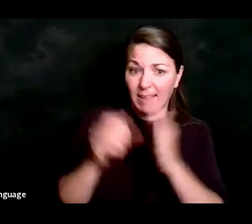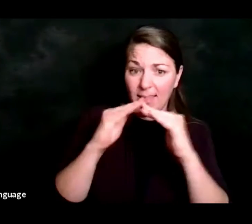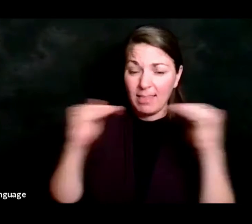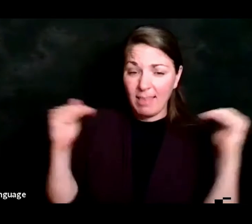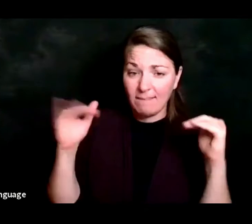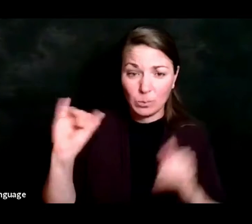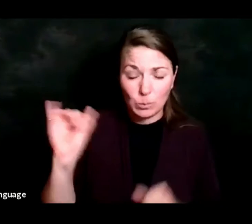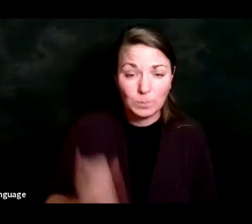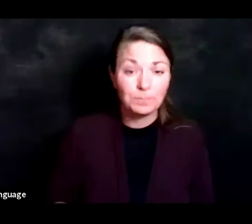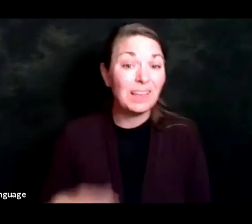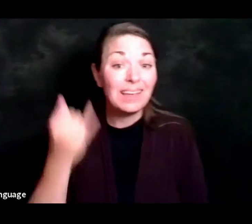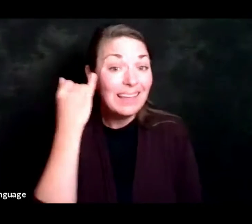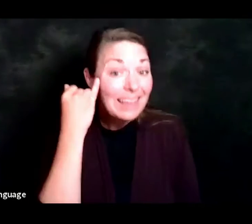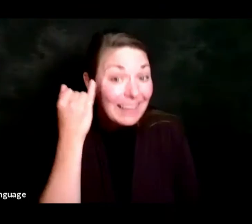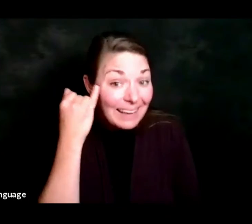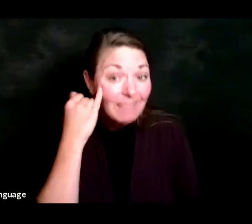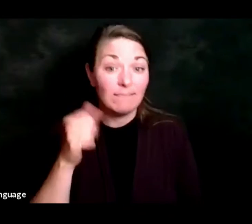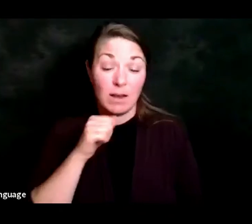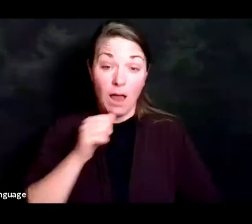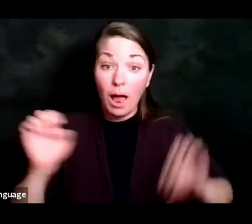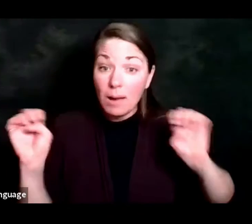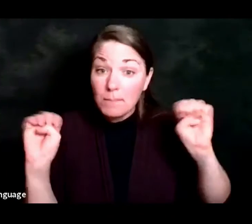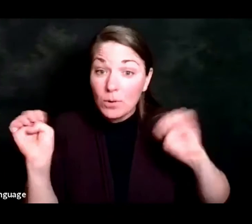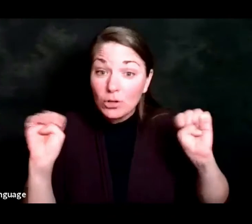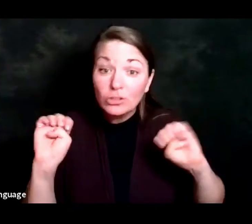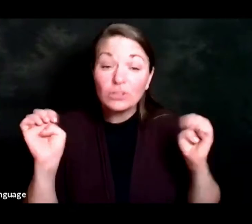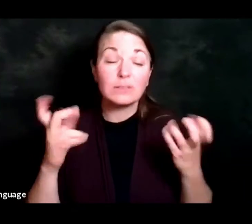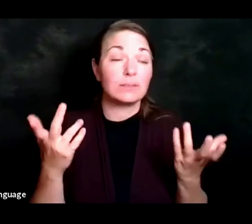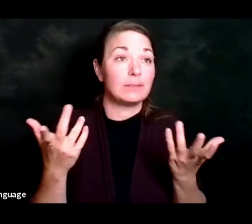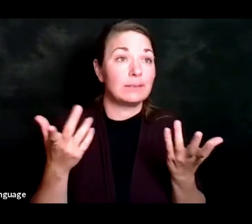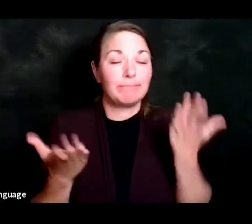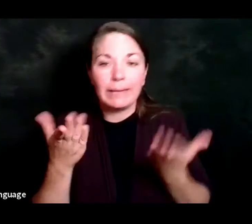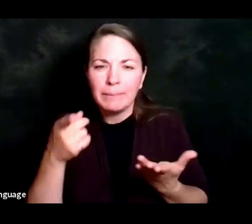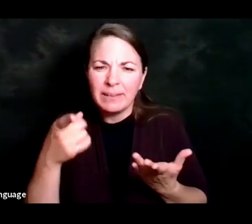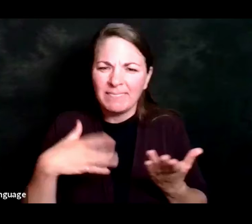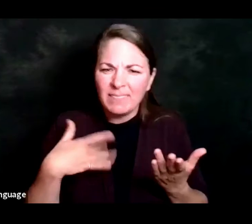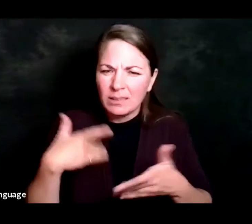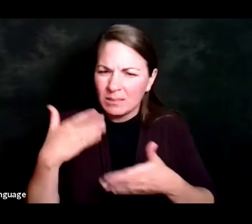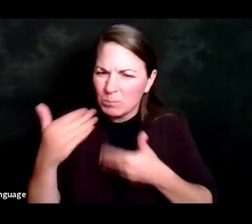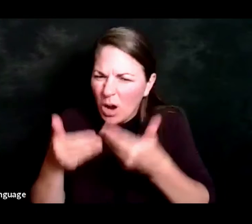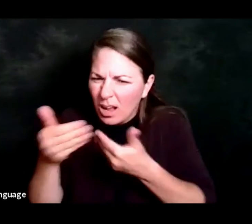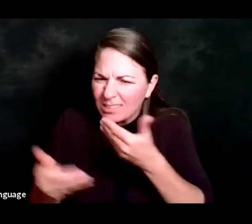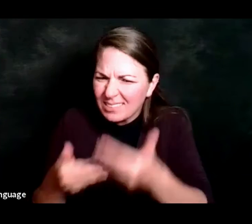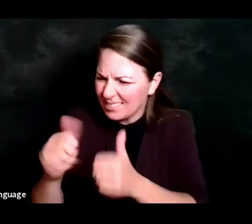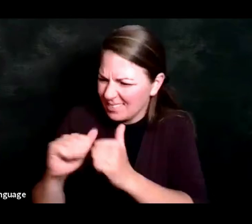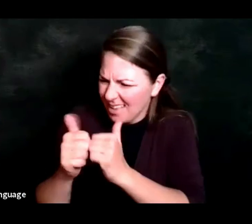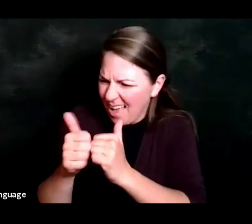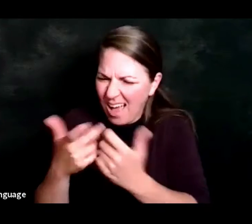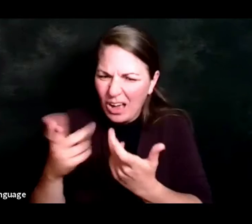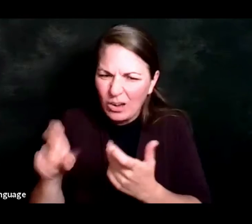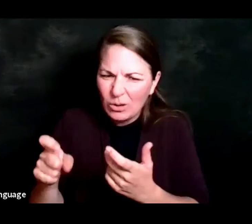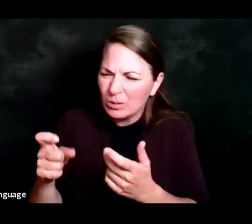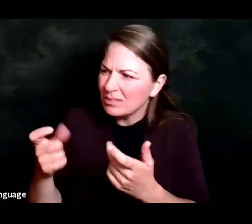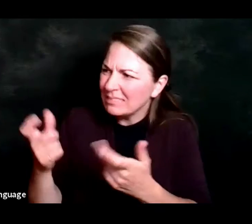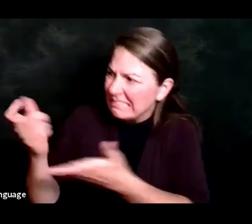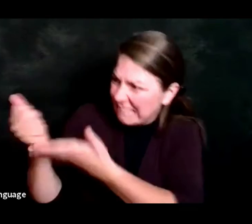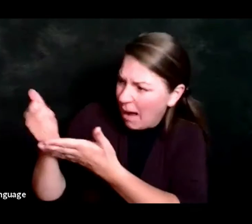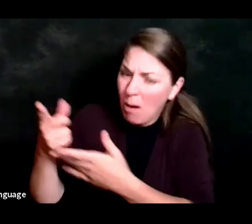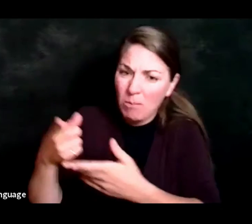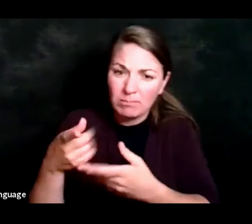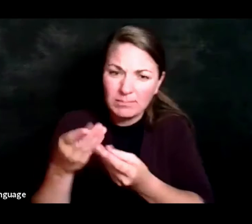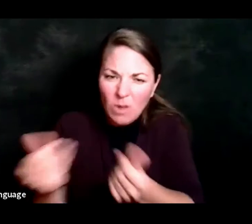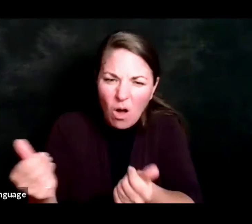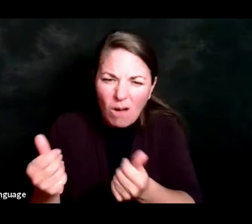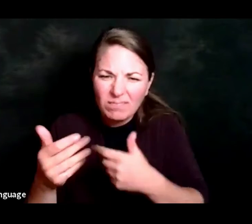need non-urgent technical assistance, maybe you need to troubleshoot a process in your community or brainstorm a